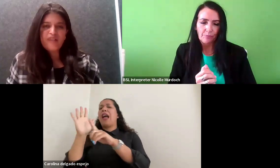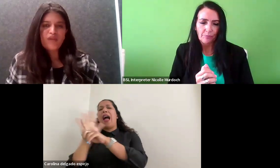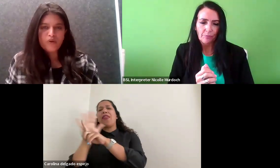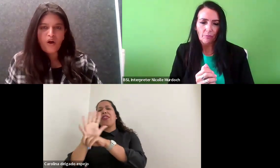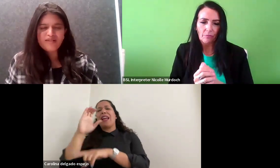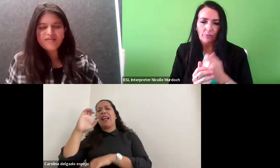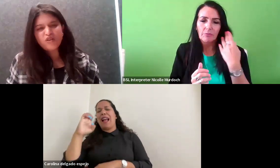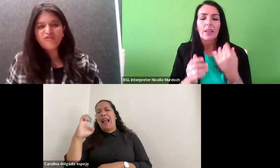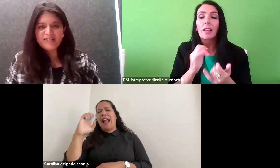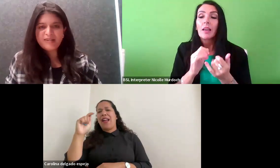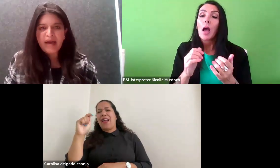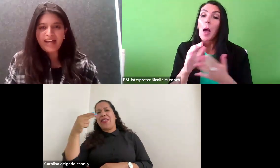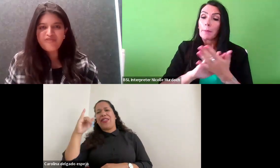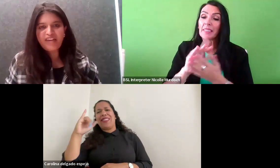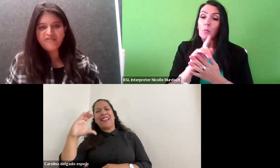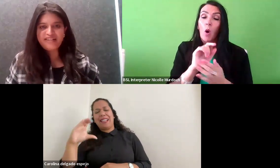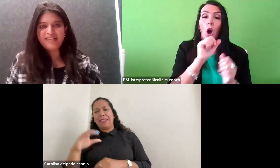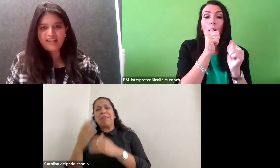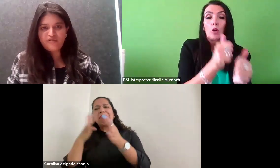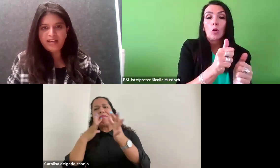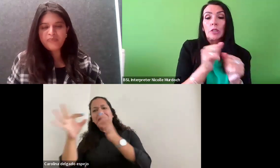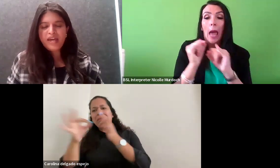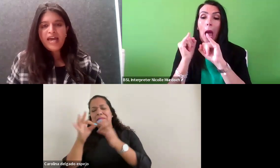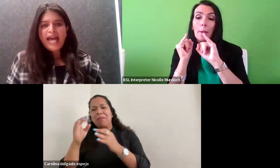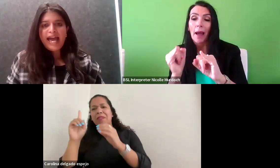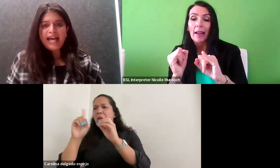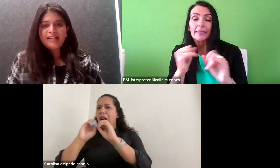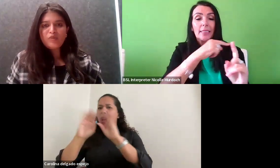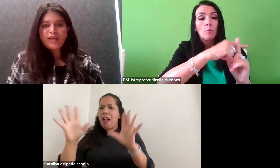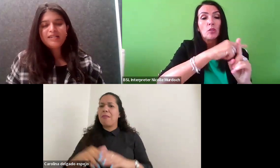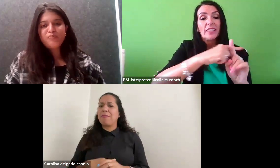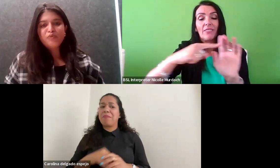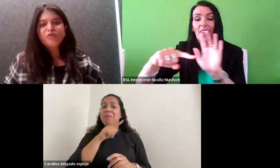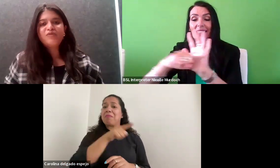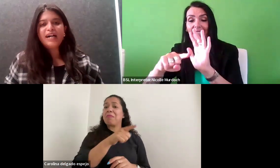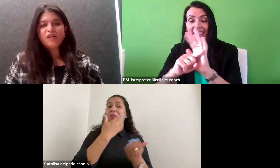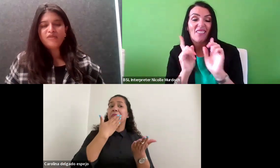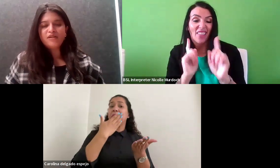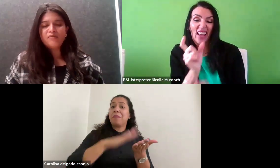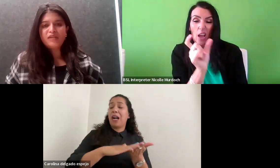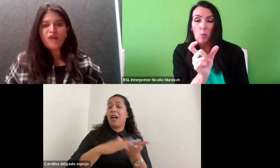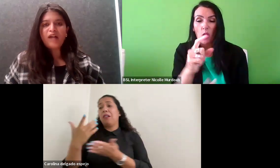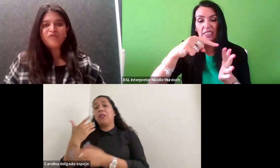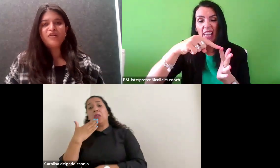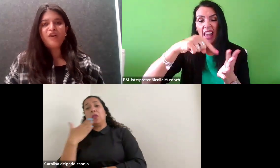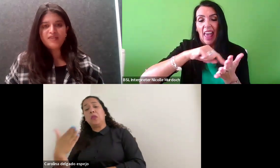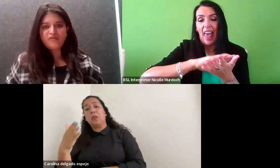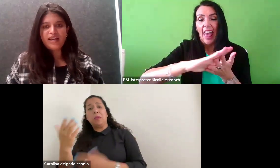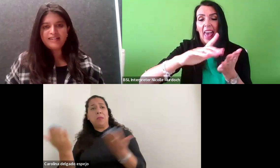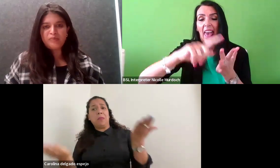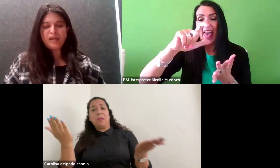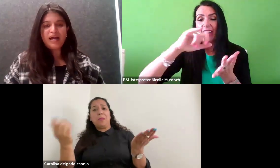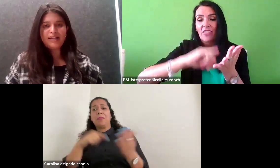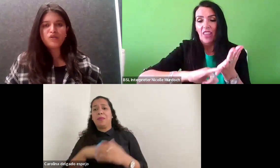decipher right from wrong, good versus bad, fair versus unfair. And when it's moved out of the realm of